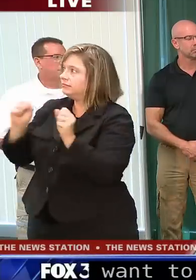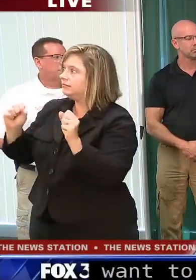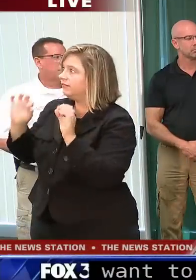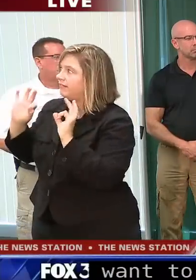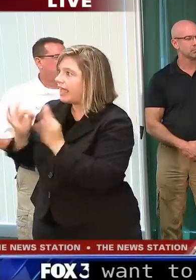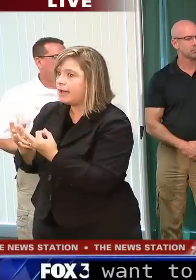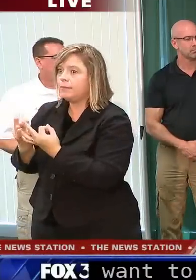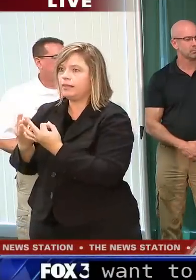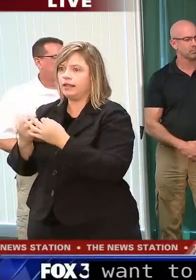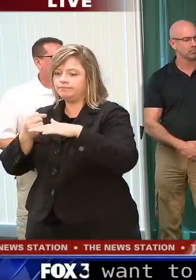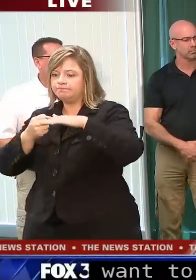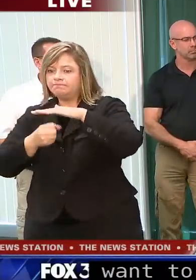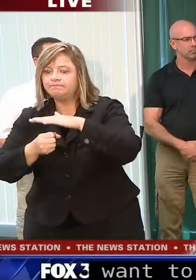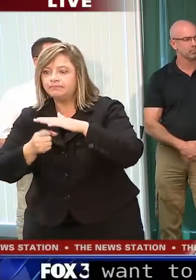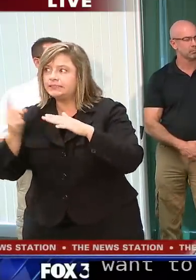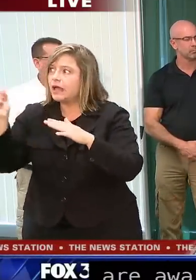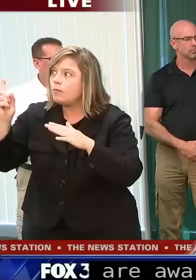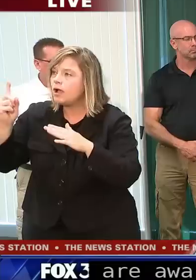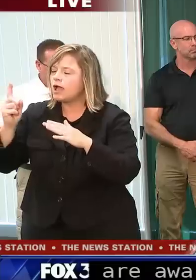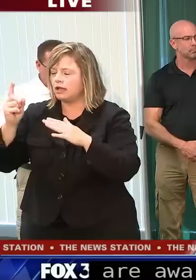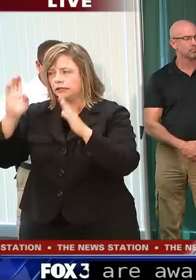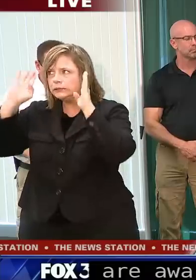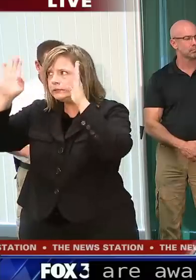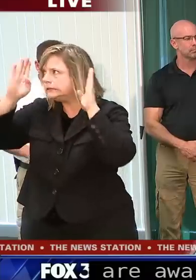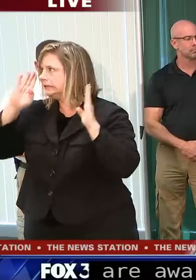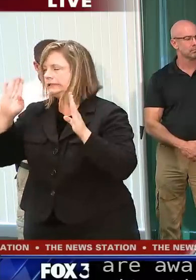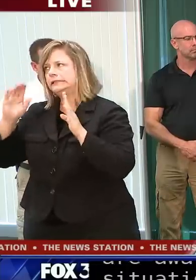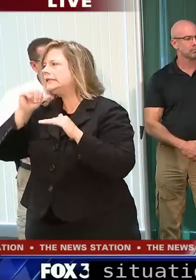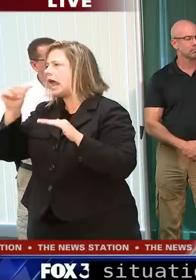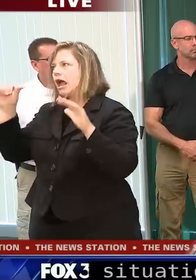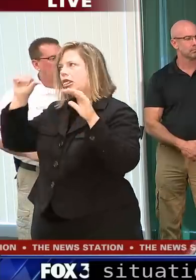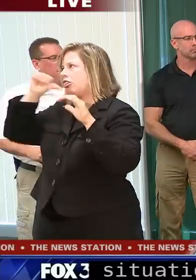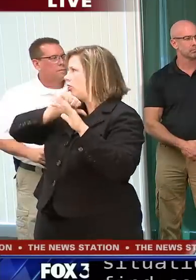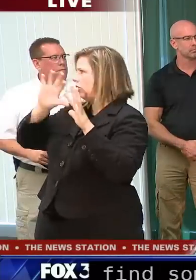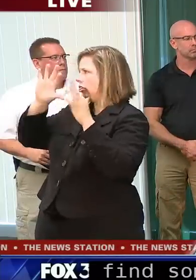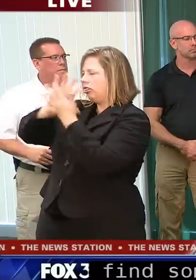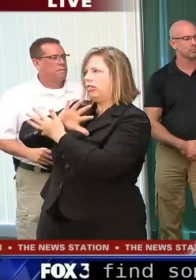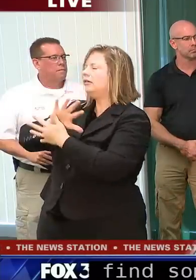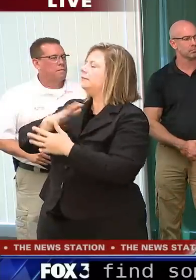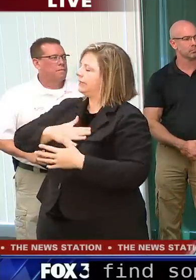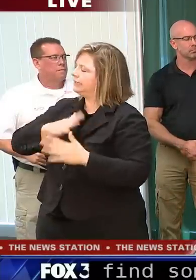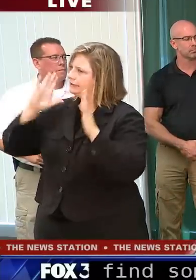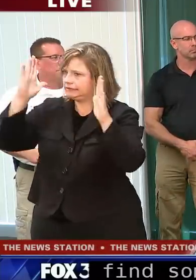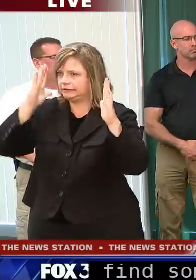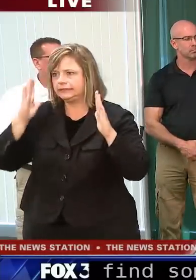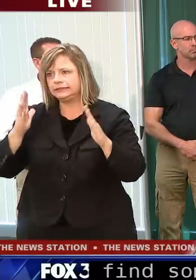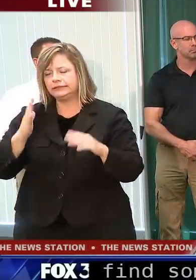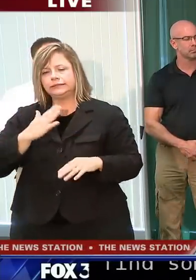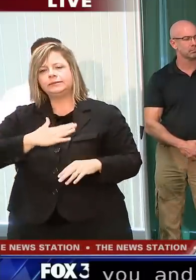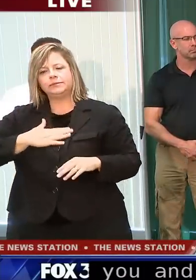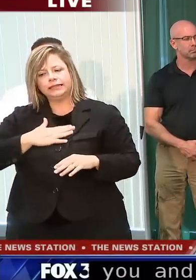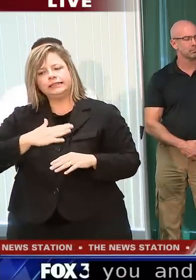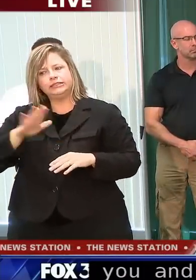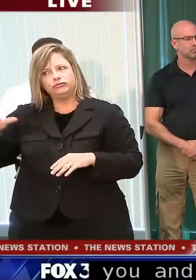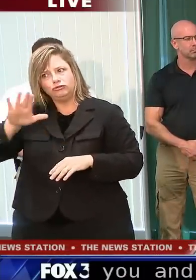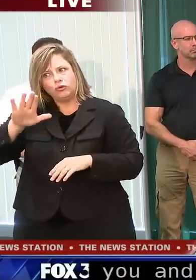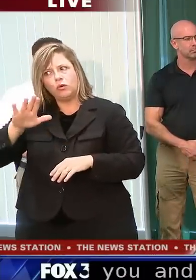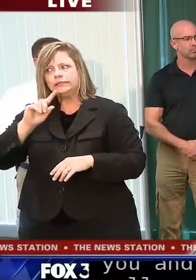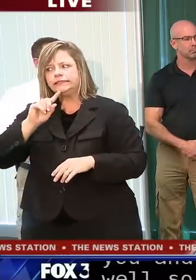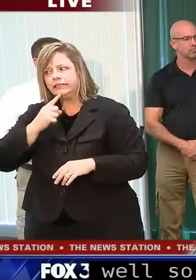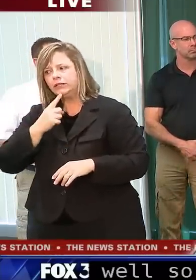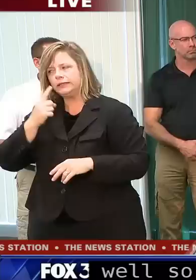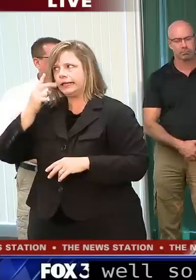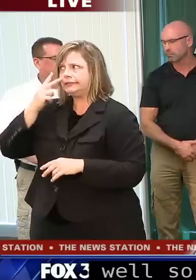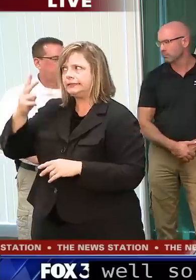family members as well. So we'll keep you informed, we'll keep you posted, but thank you for staying off the roads, and thank you for taking this storm